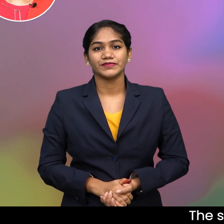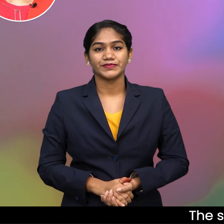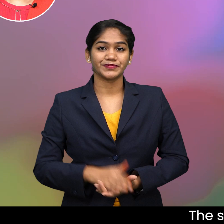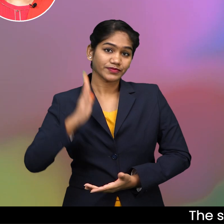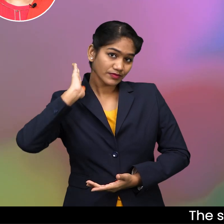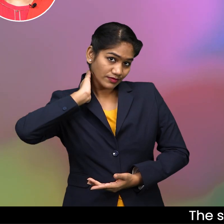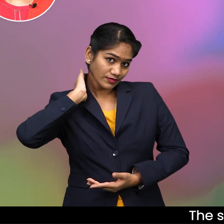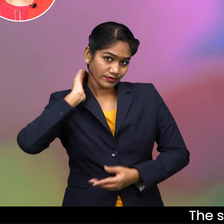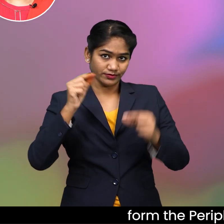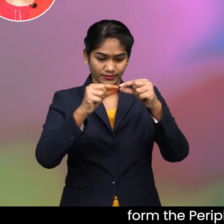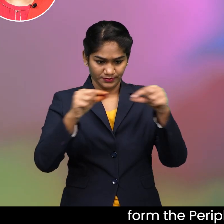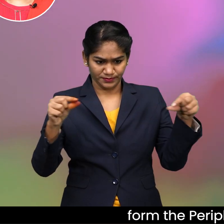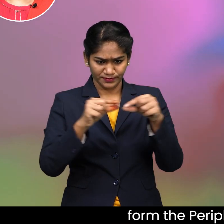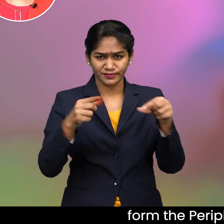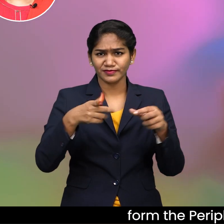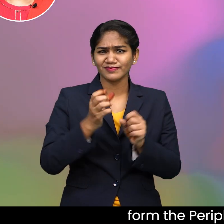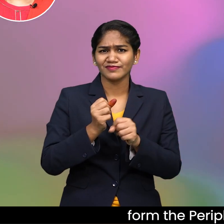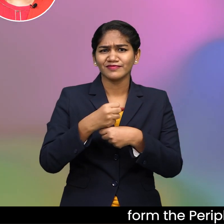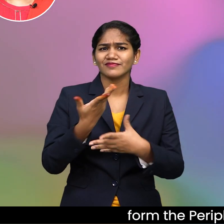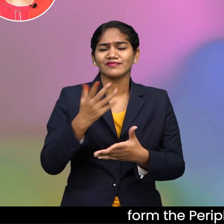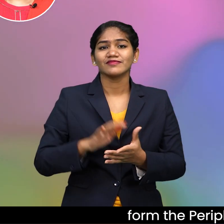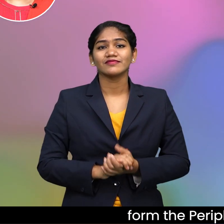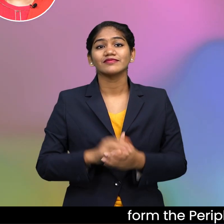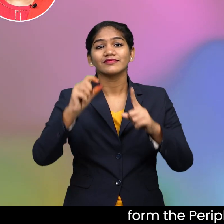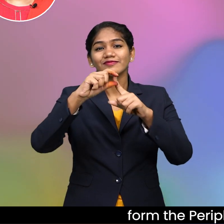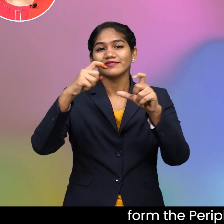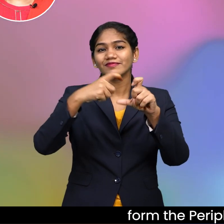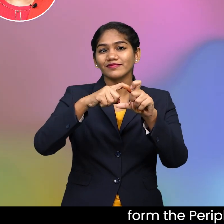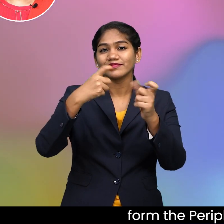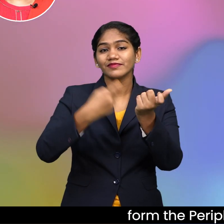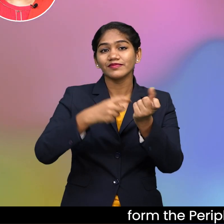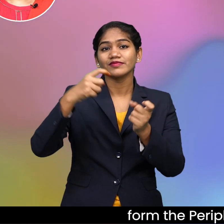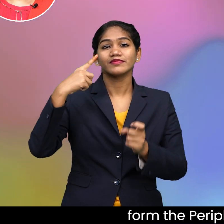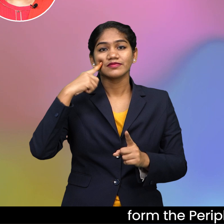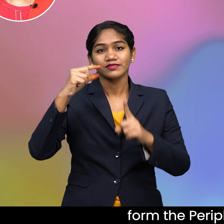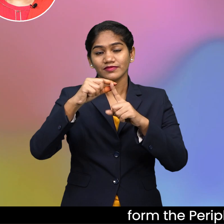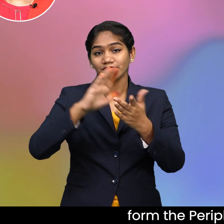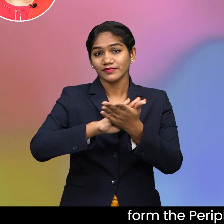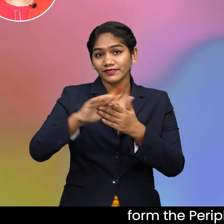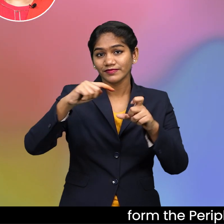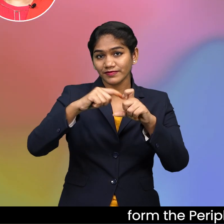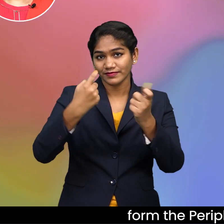The spinal nerves form the peripheral nervous system,